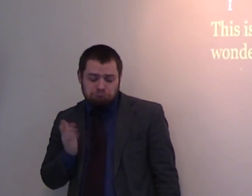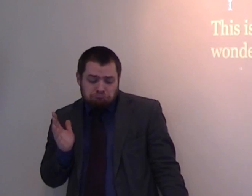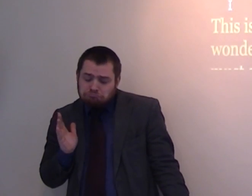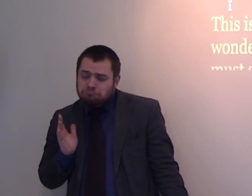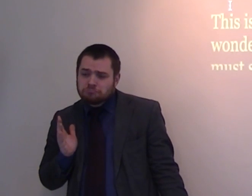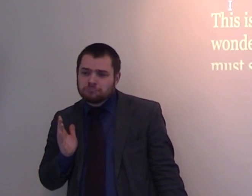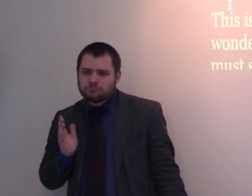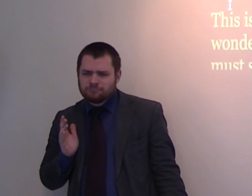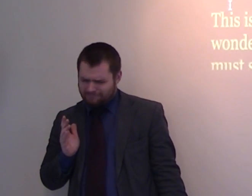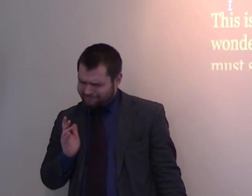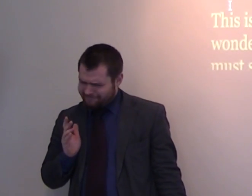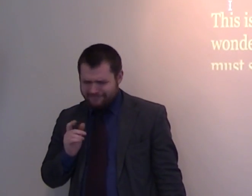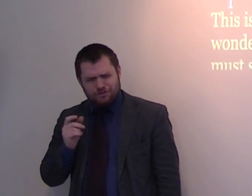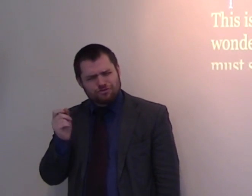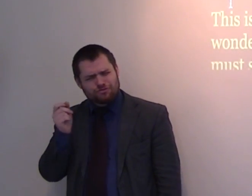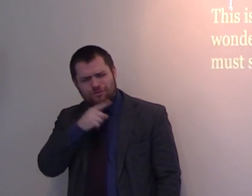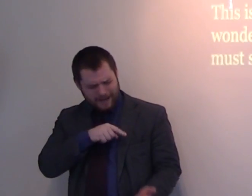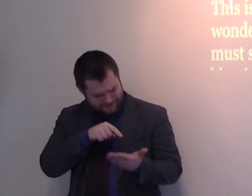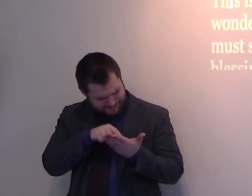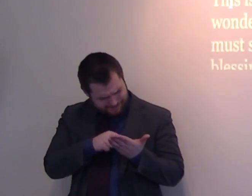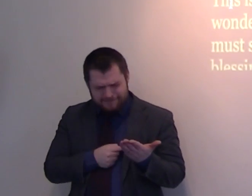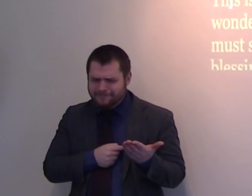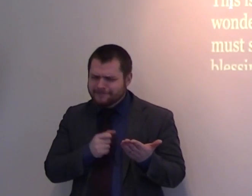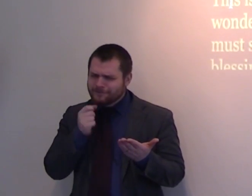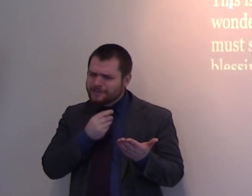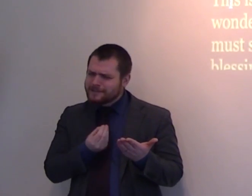This is a strange teaching, but it is wonderful.